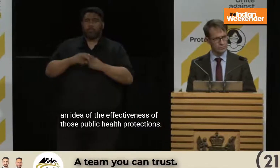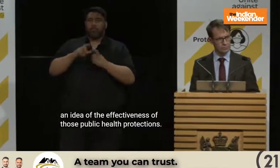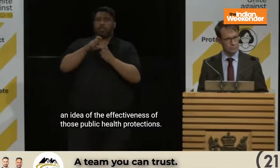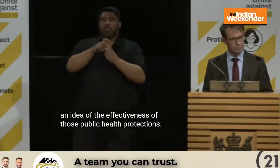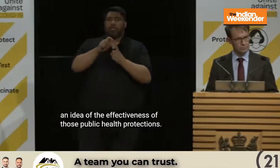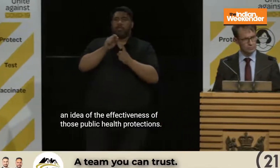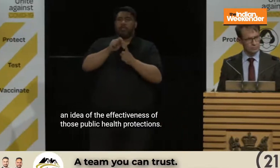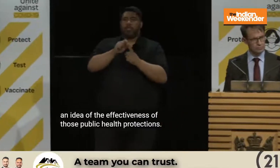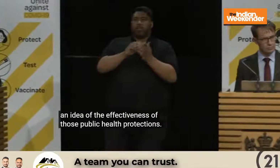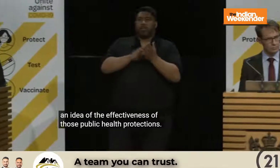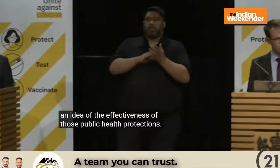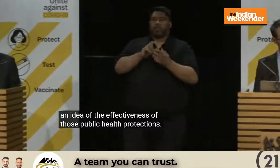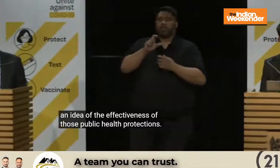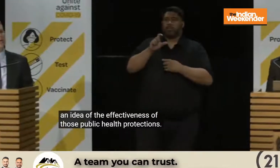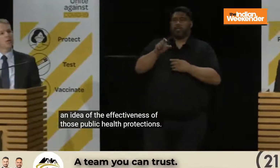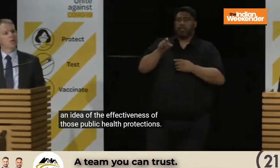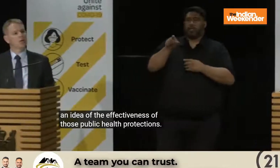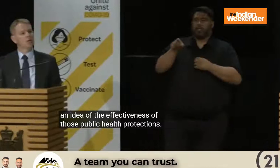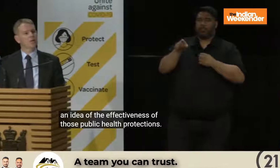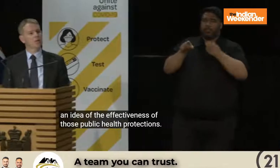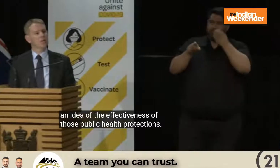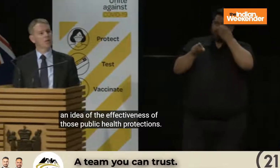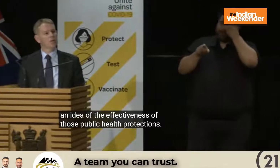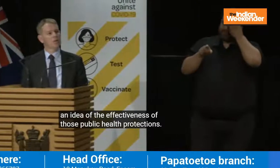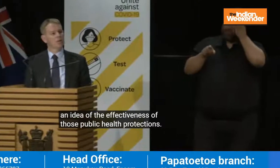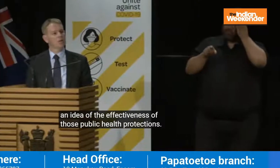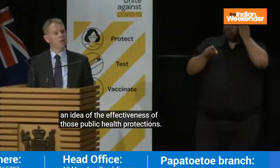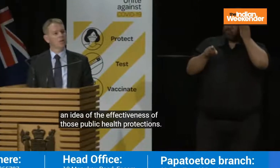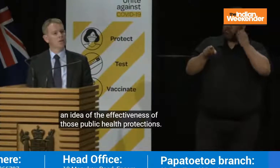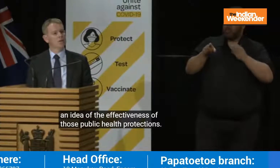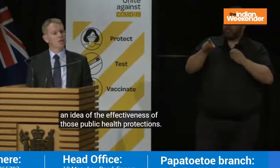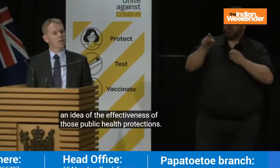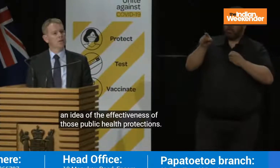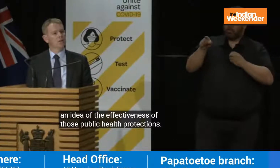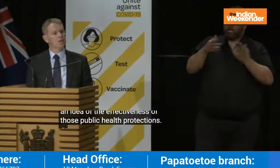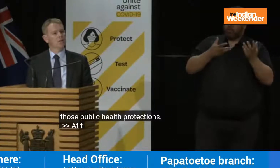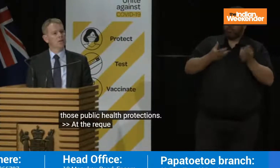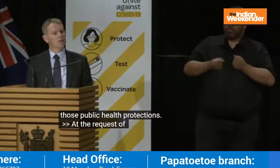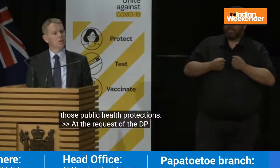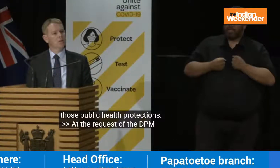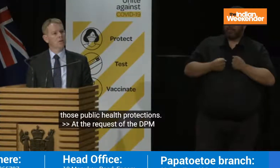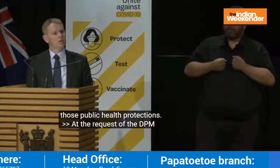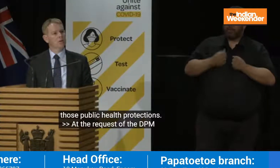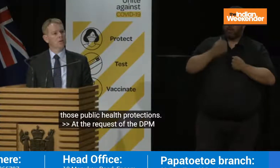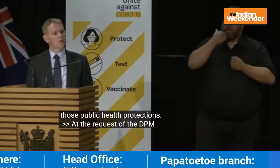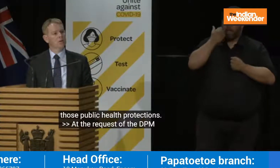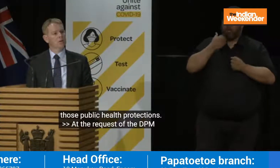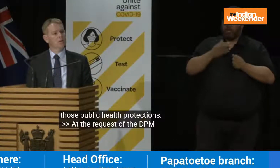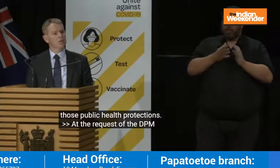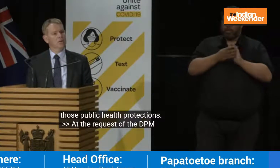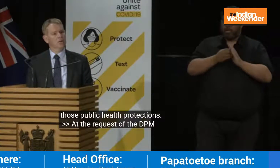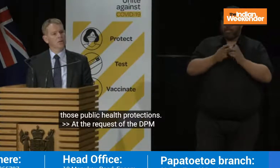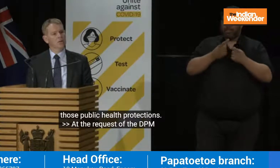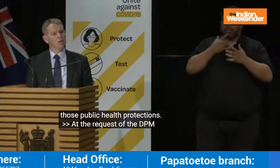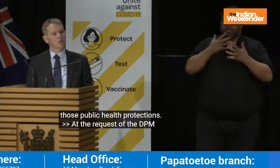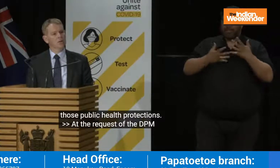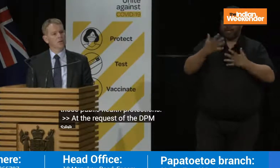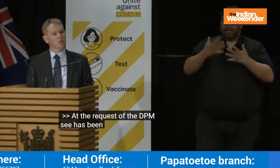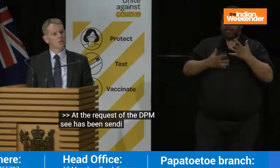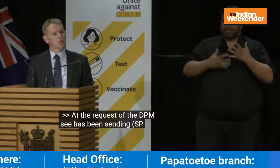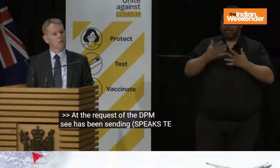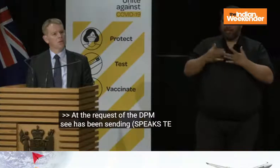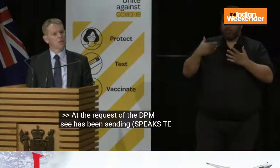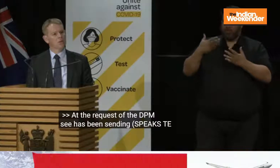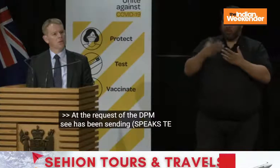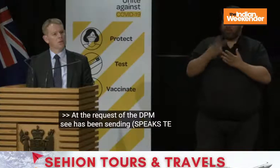sending a Maori modelling and data to DPMC for the past 12 months. Why is it that the government continue to maintain that you don't have access